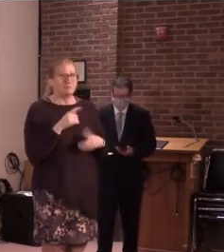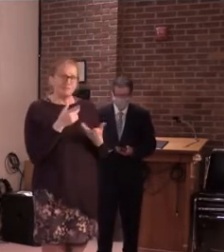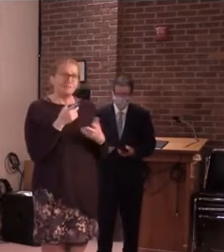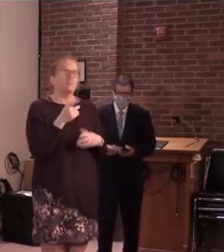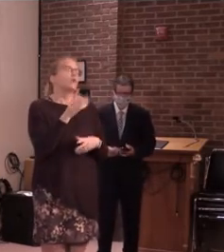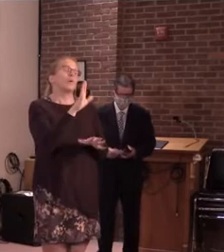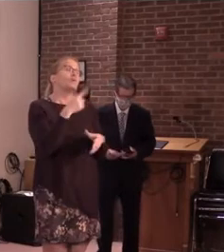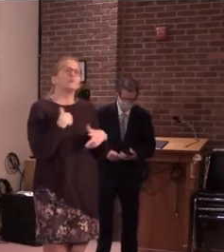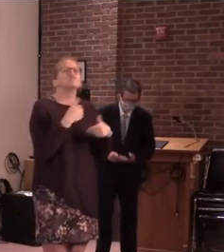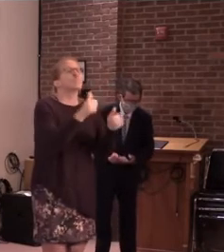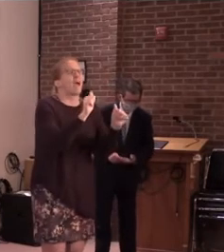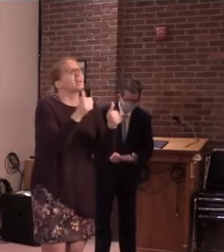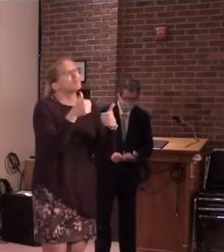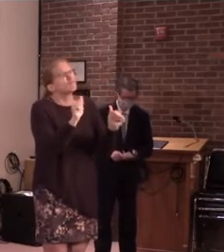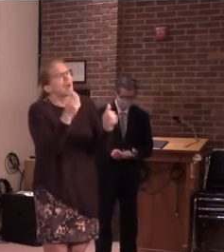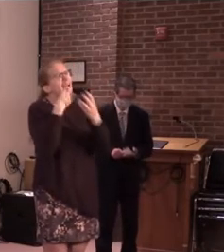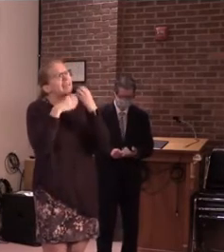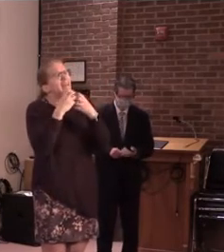Okay, thank you.